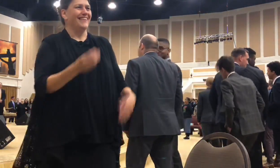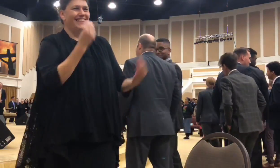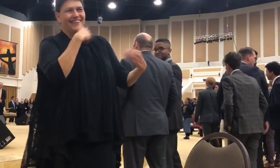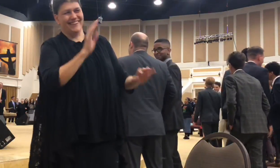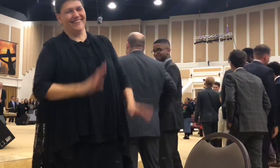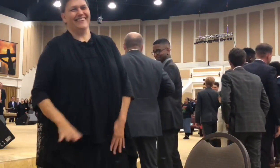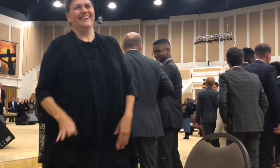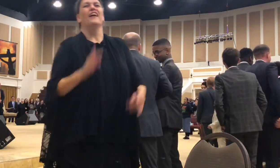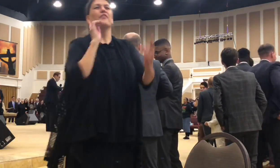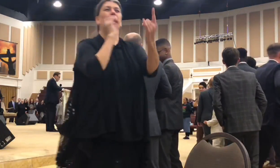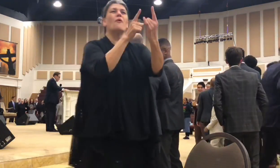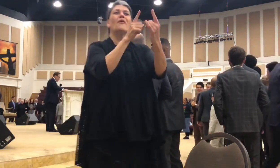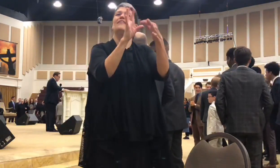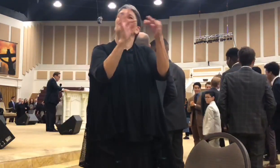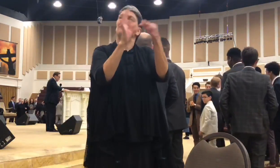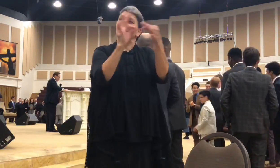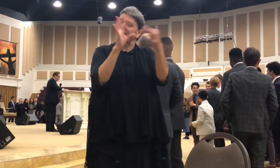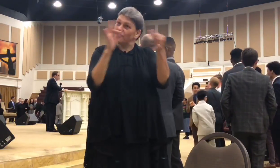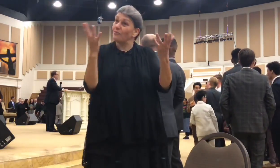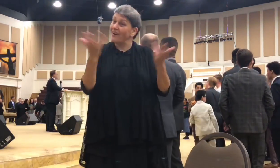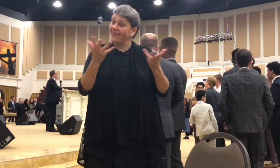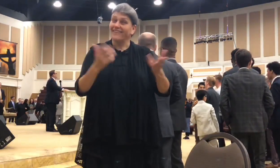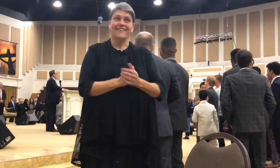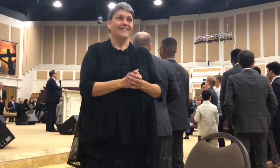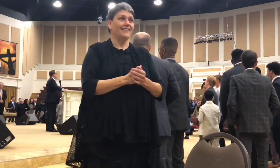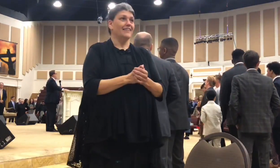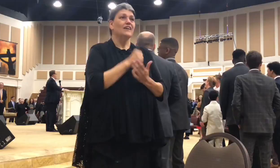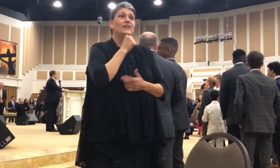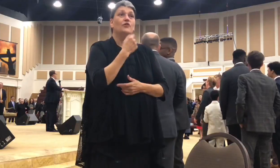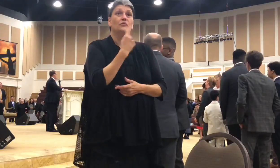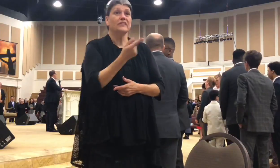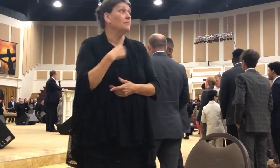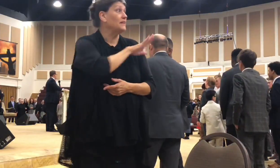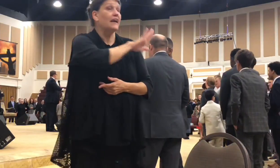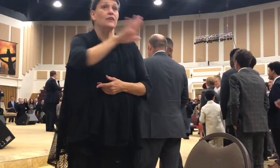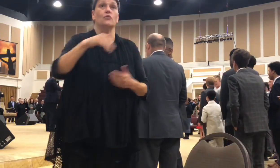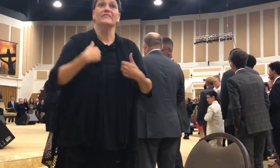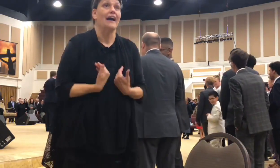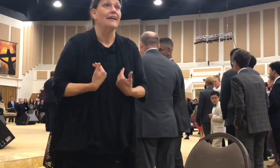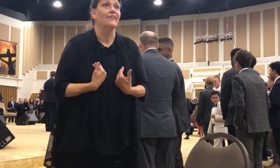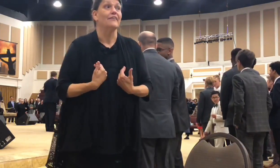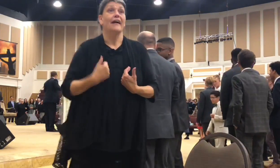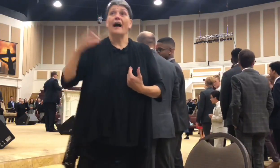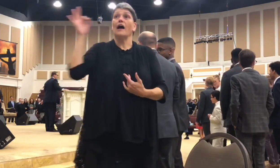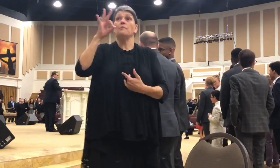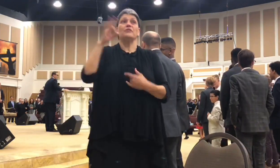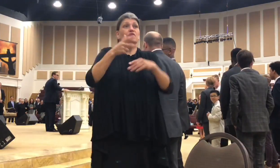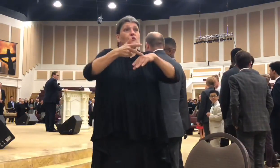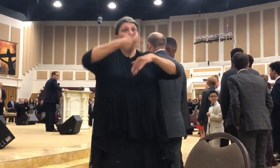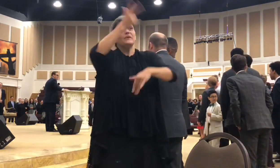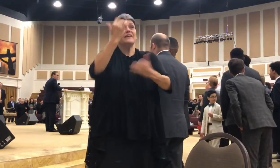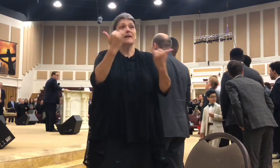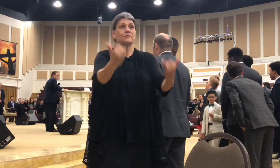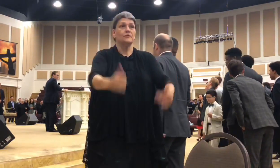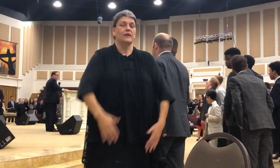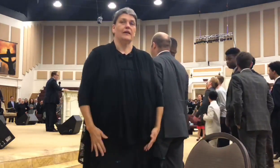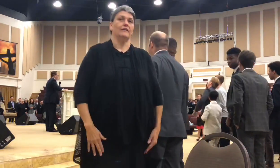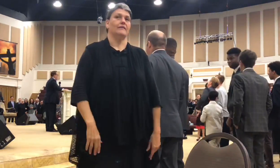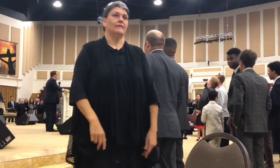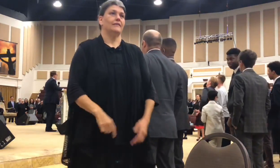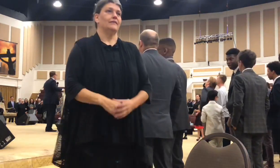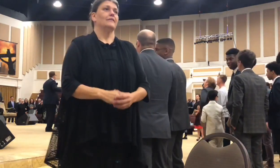Here's the point of this message. Don't tell me you're tired. This is my third service today.